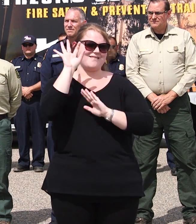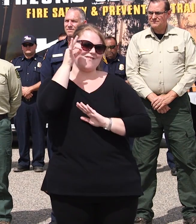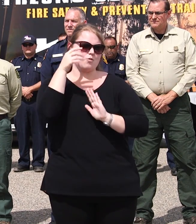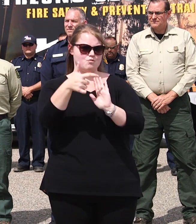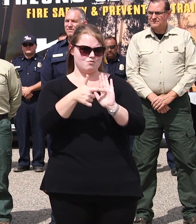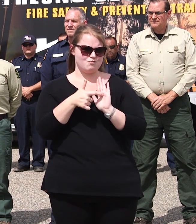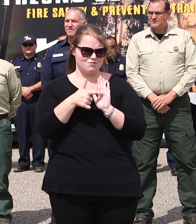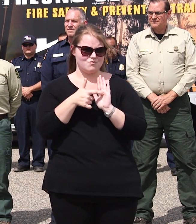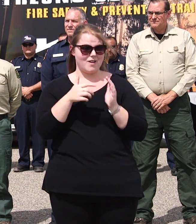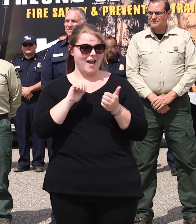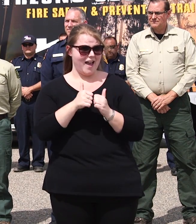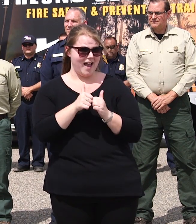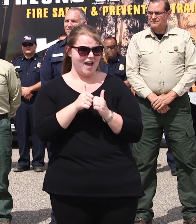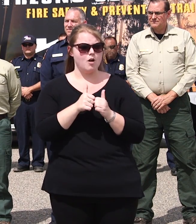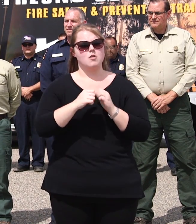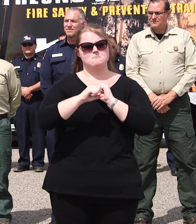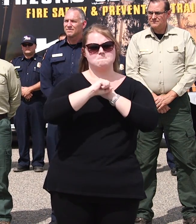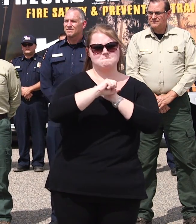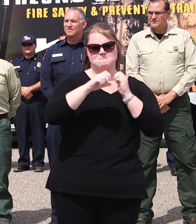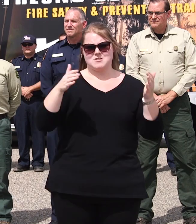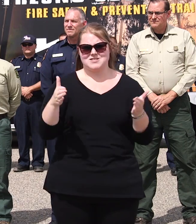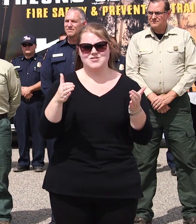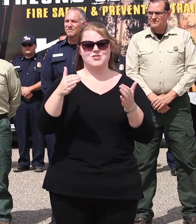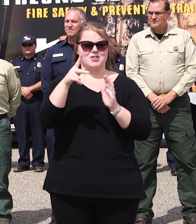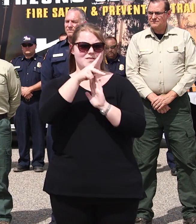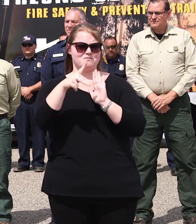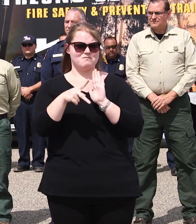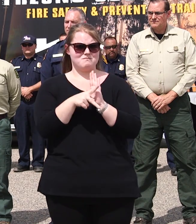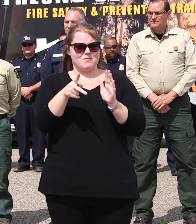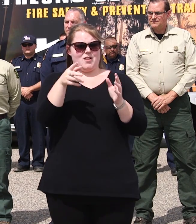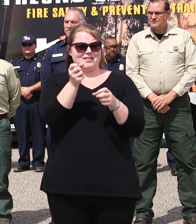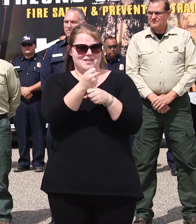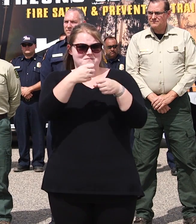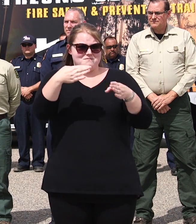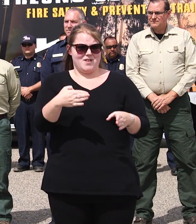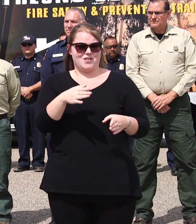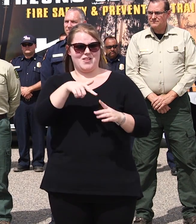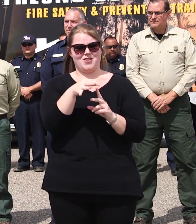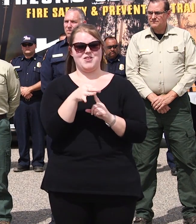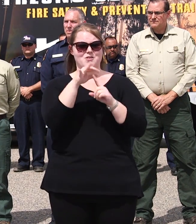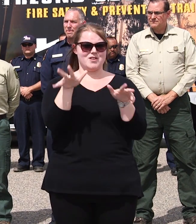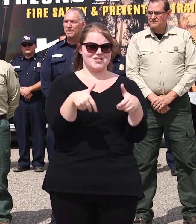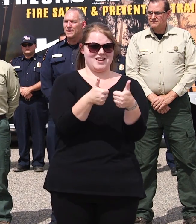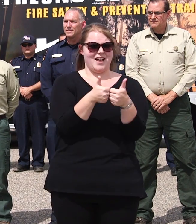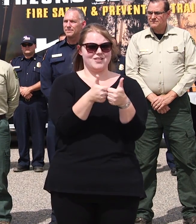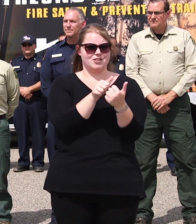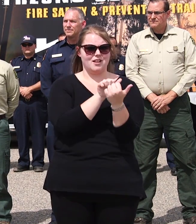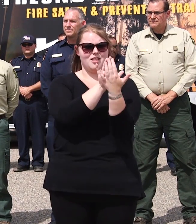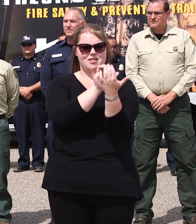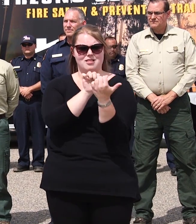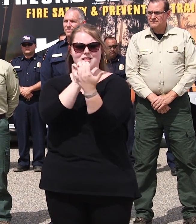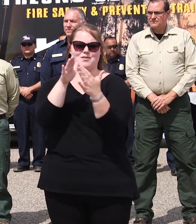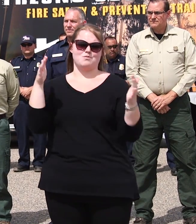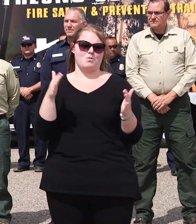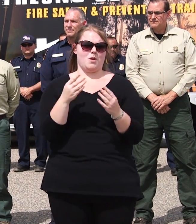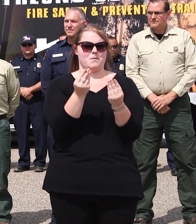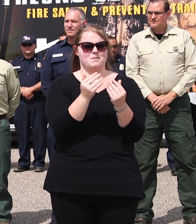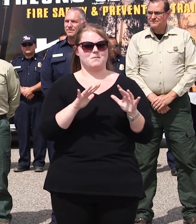through promoting a greater understanding among policymakers about the unique challenges that face California's small population